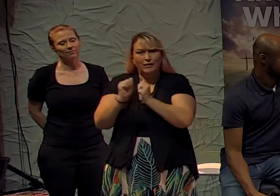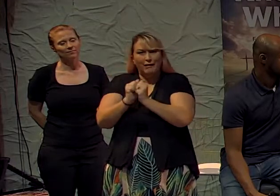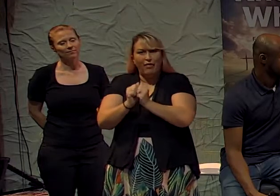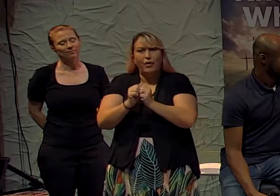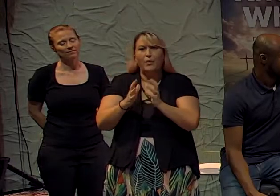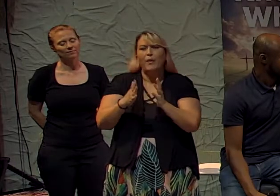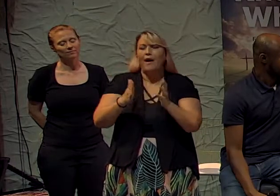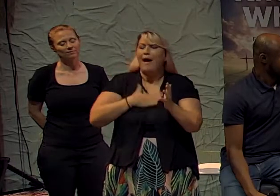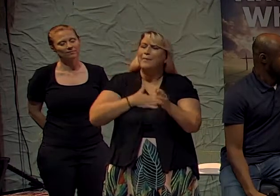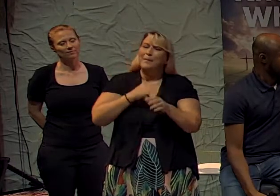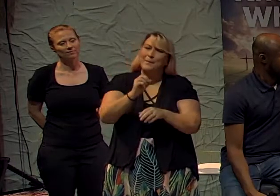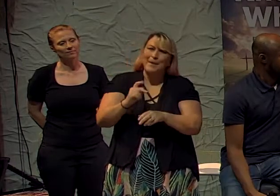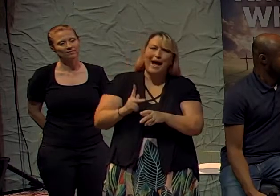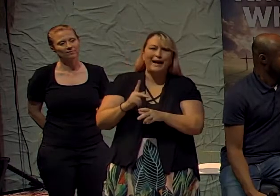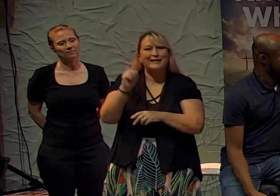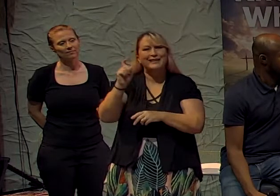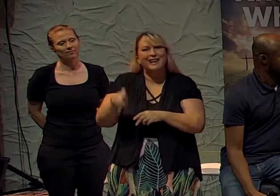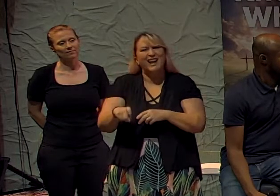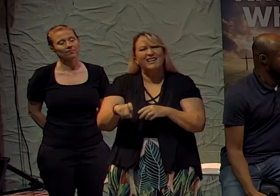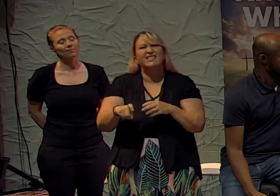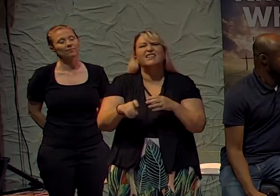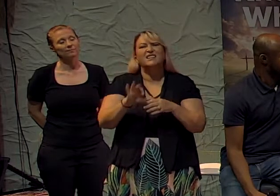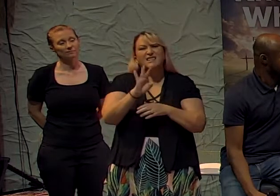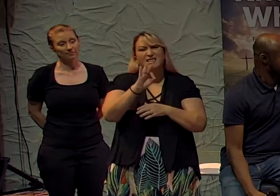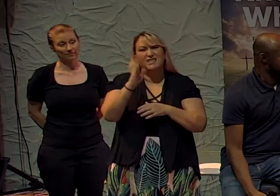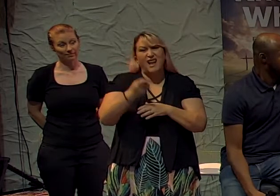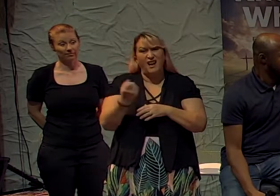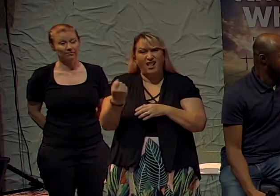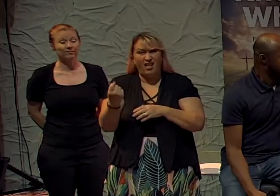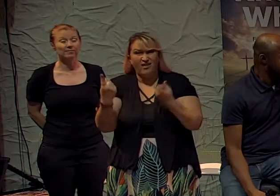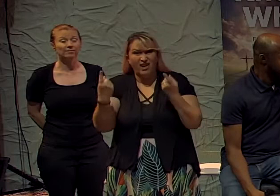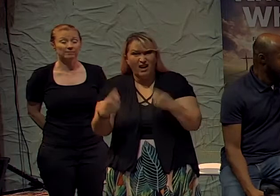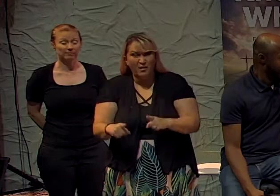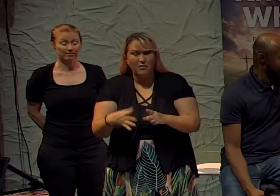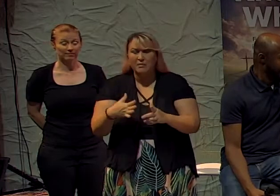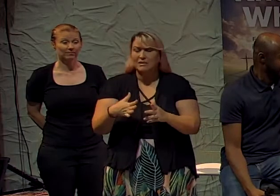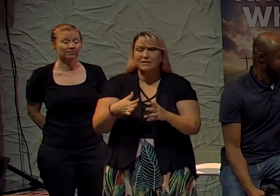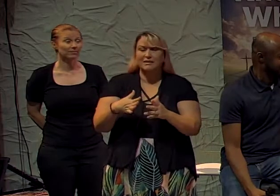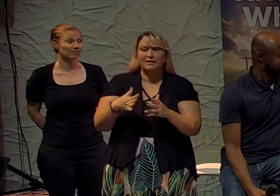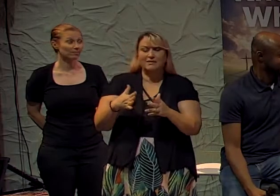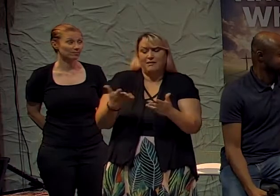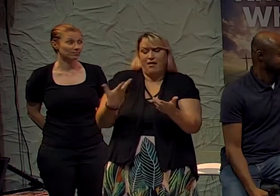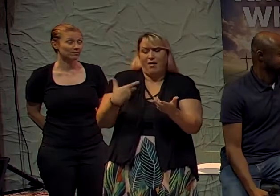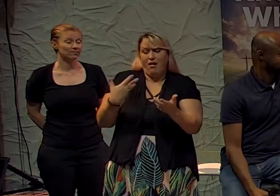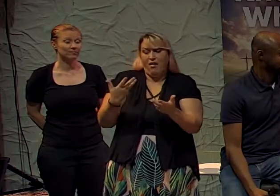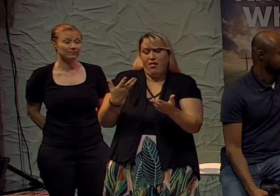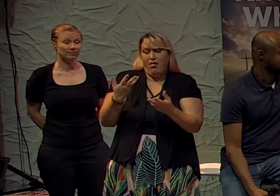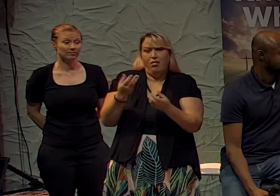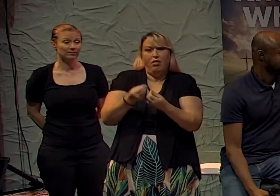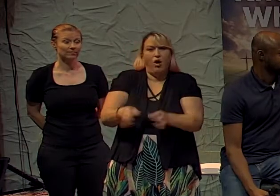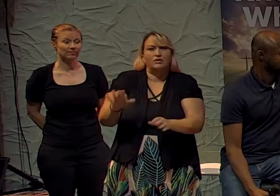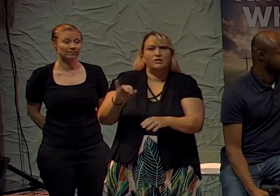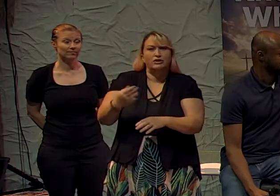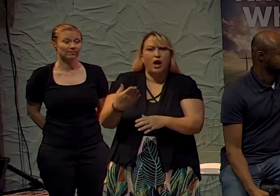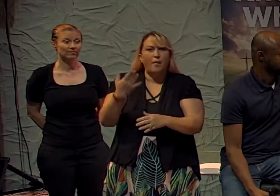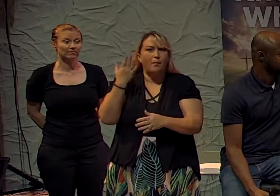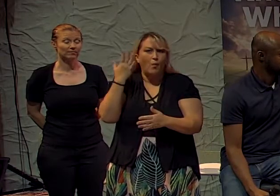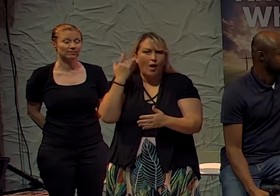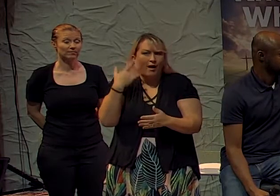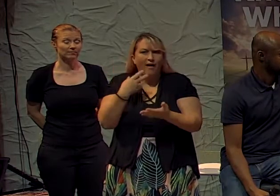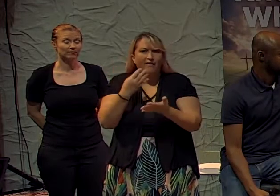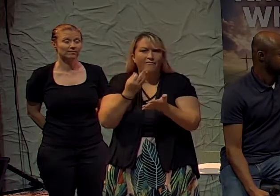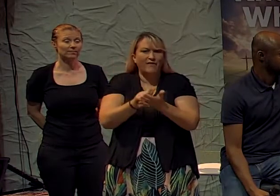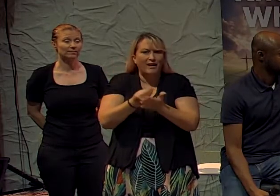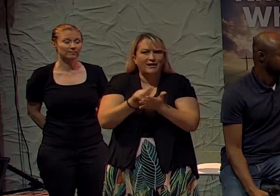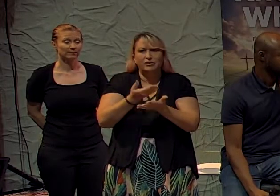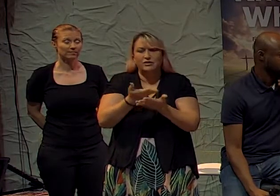to get back to Texas. 9/11 happens, he loses his job because financial stuff, and it was super